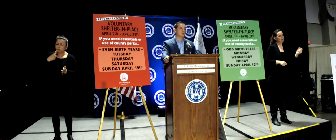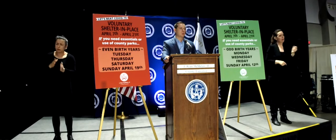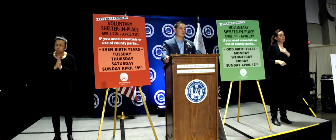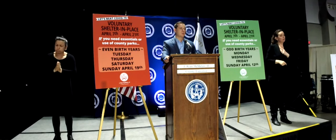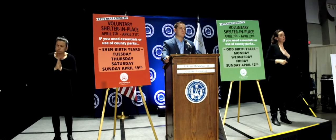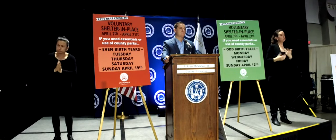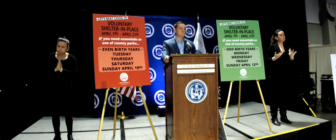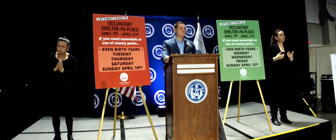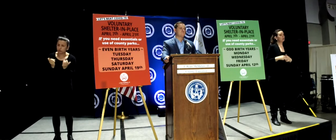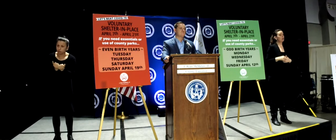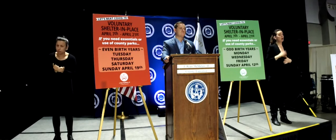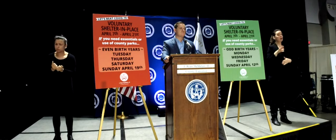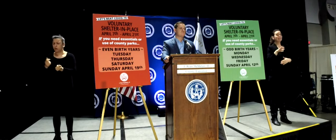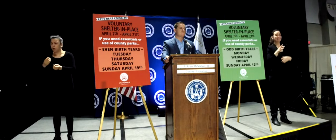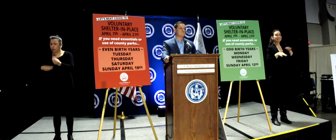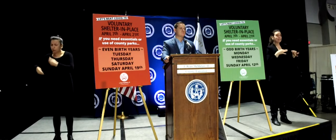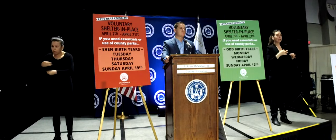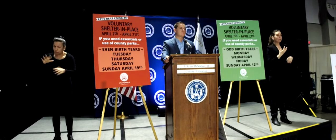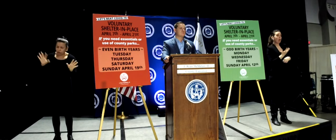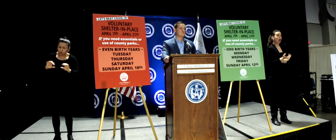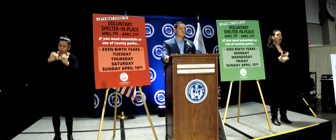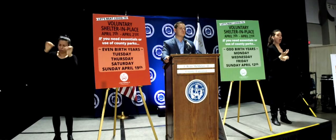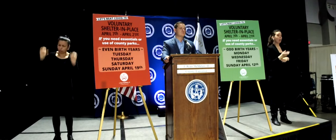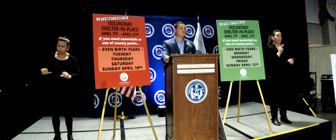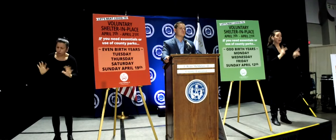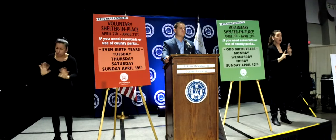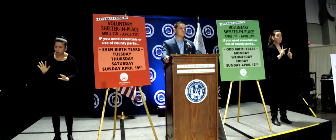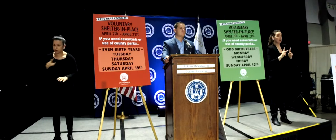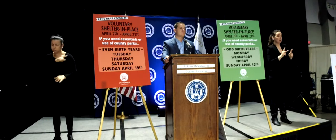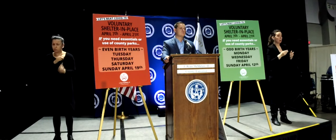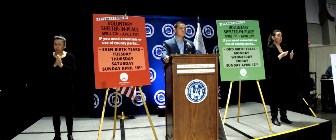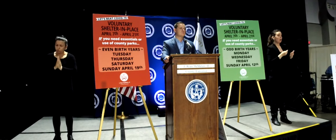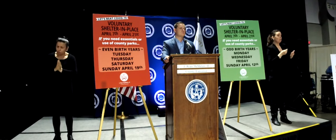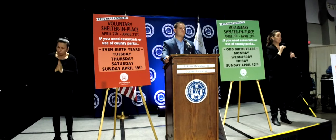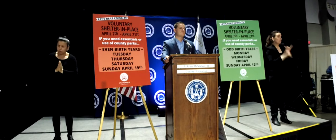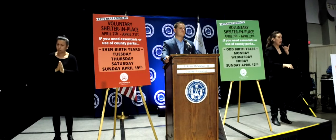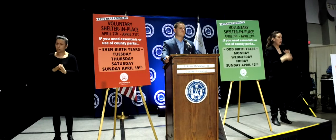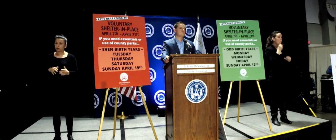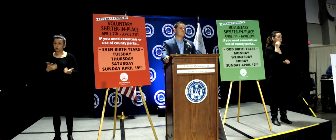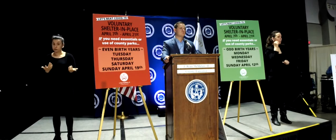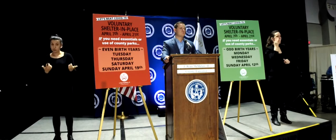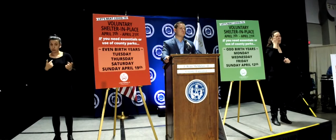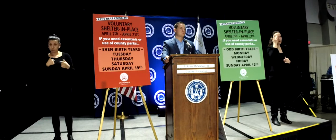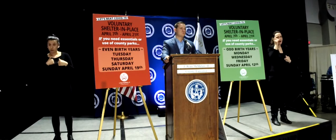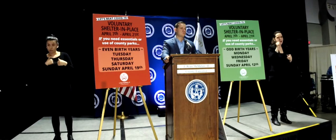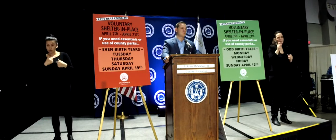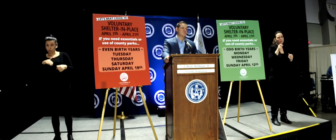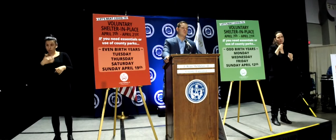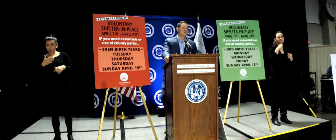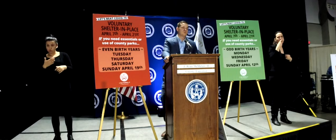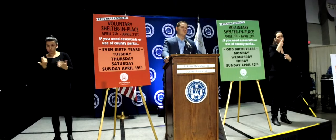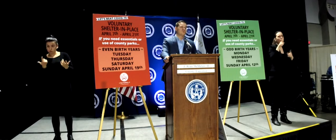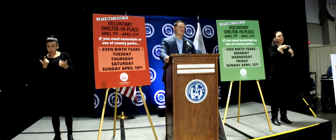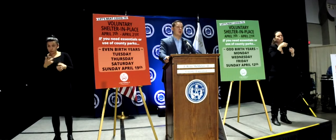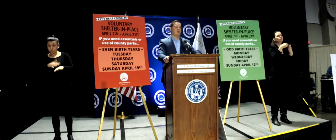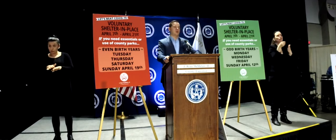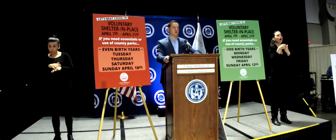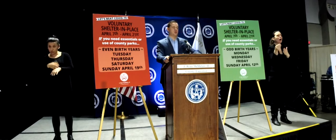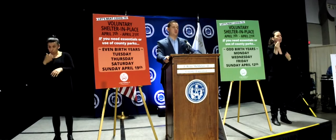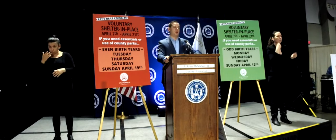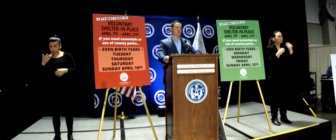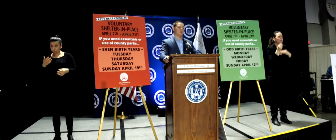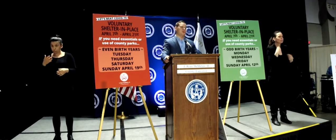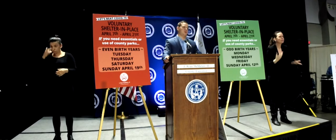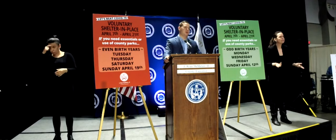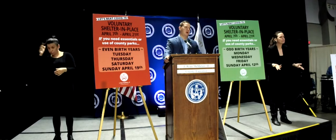shopping on the days that they're not born, what is the punishment if you see people gathering in a place that they shouldn't be? Yeah, look,